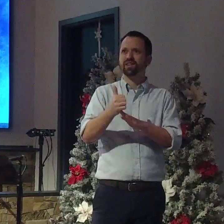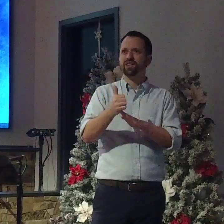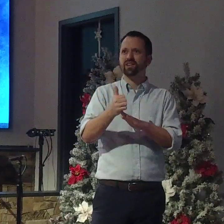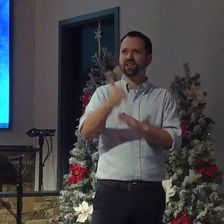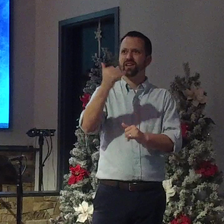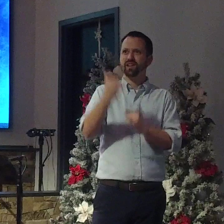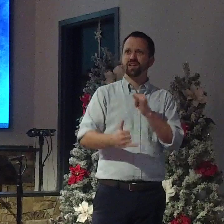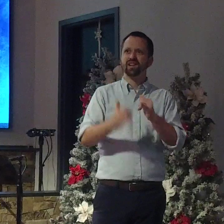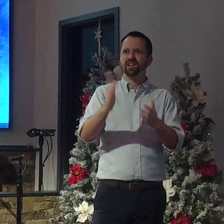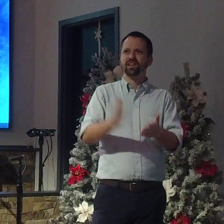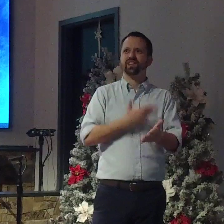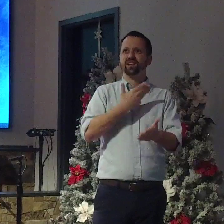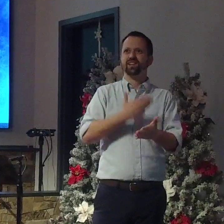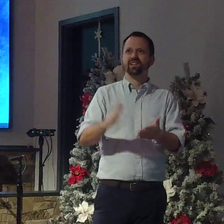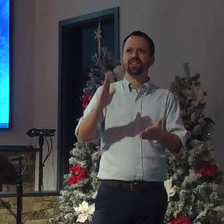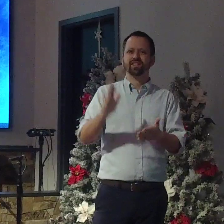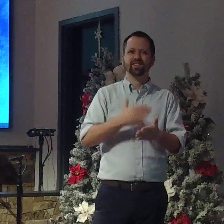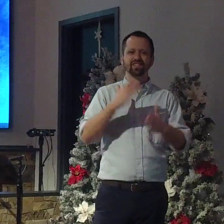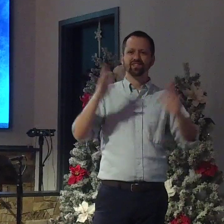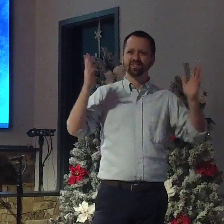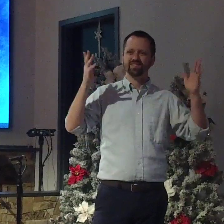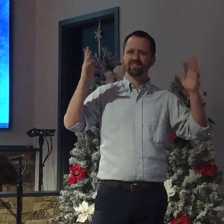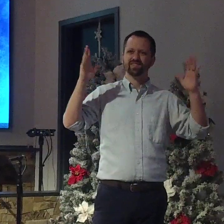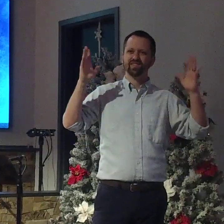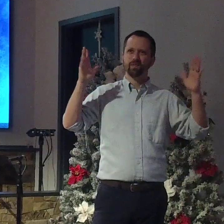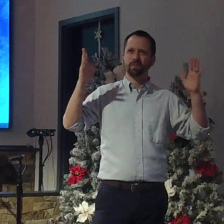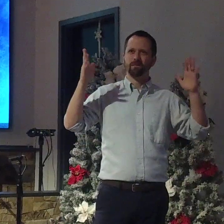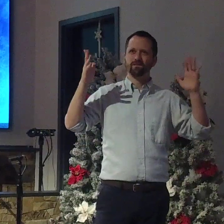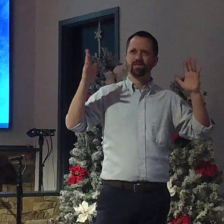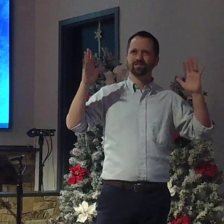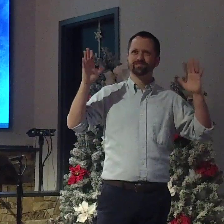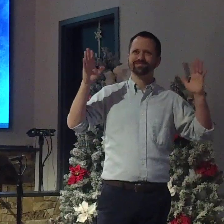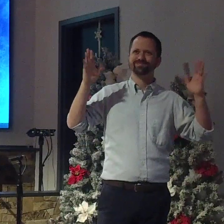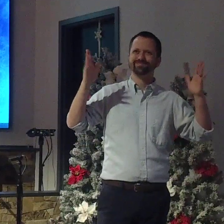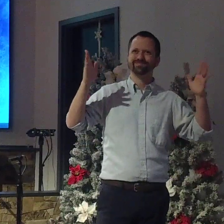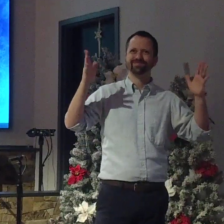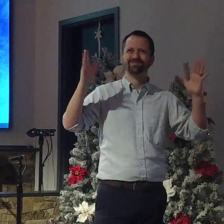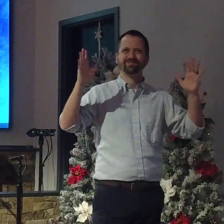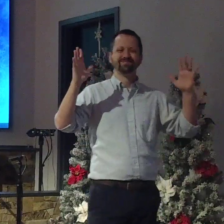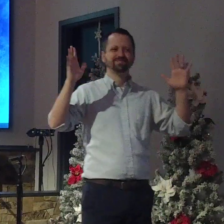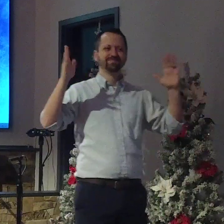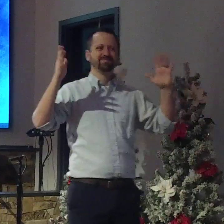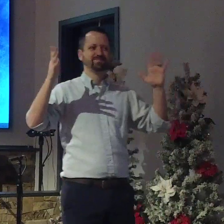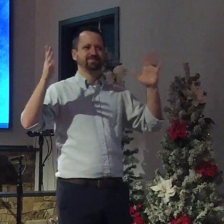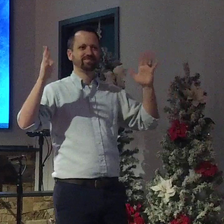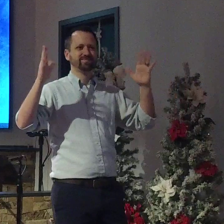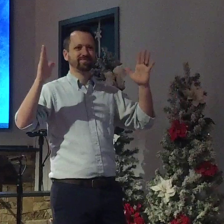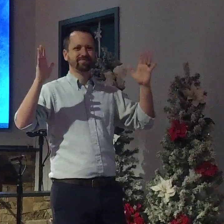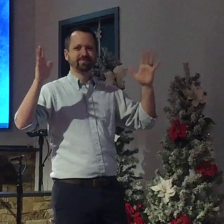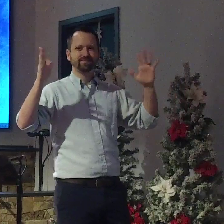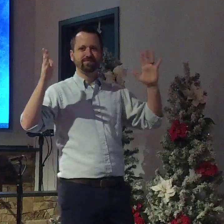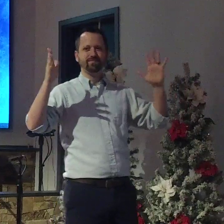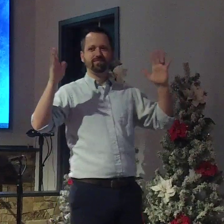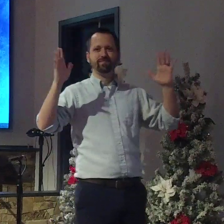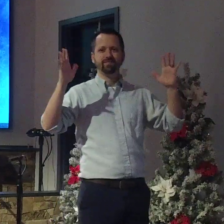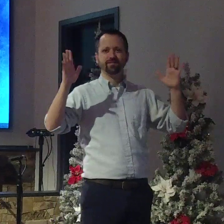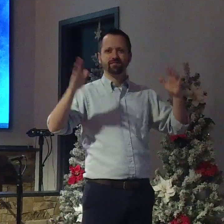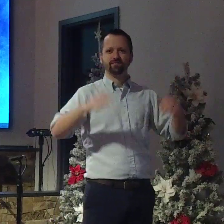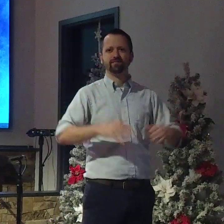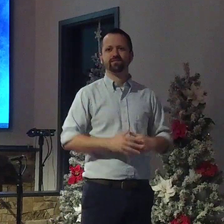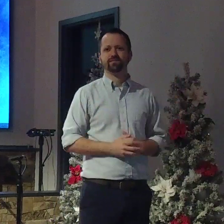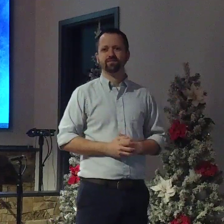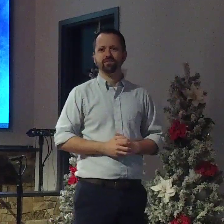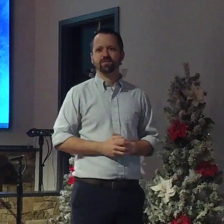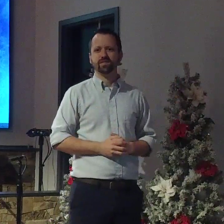One of those things are attending Crossroads with you amazing people. You guys are family to me. Thank you guys for listening. Thank you